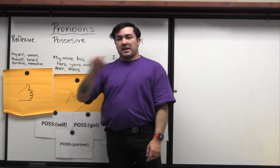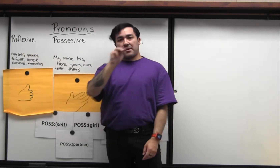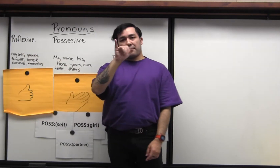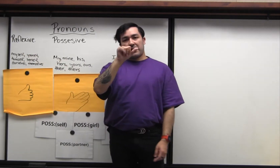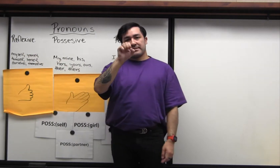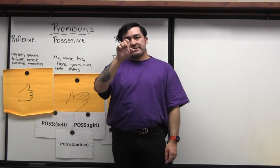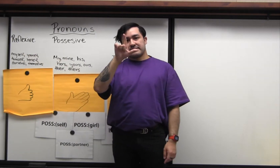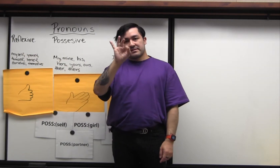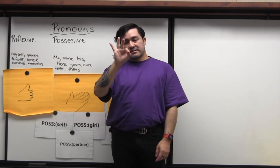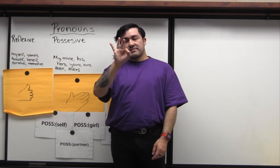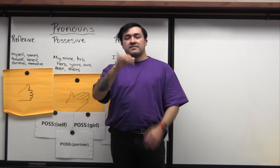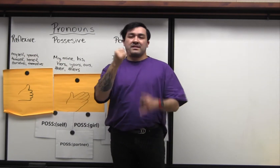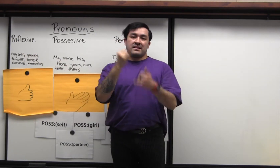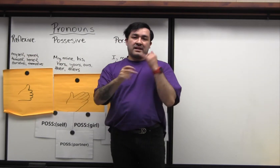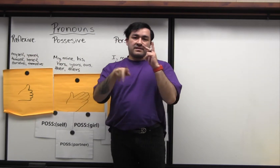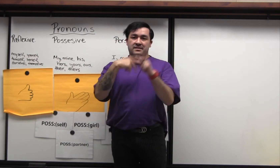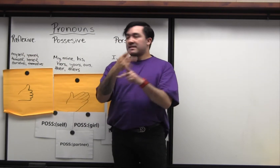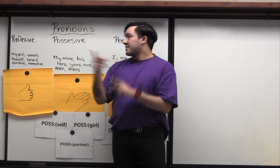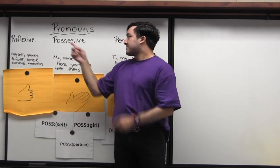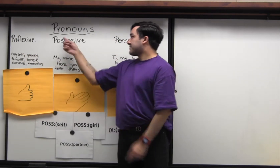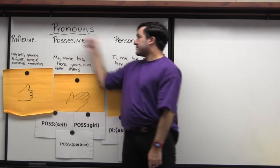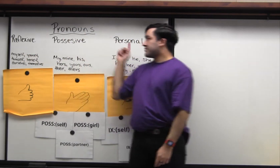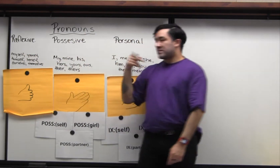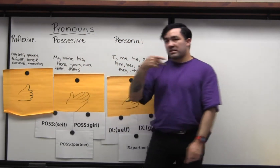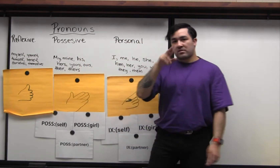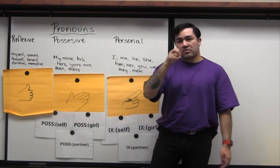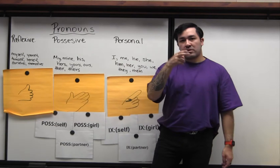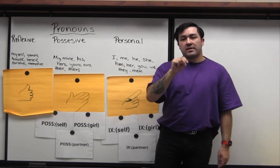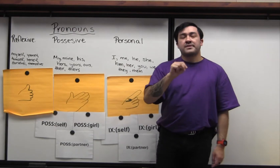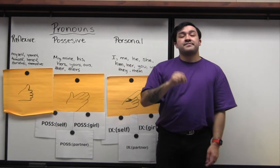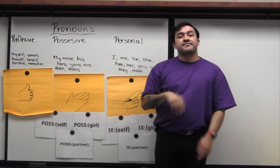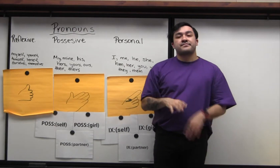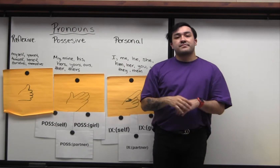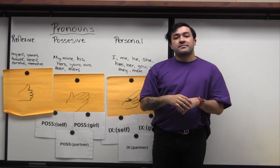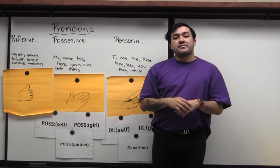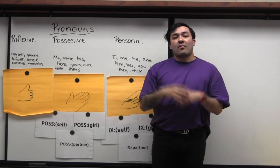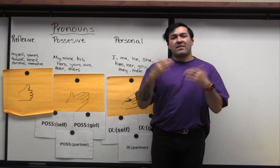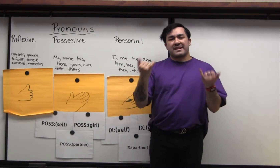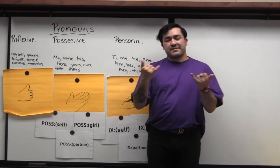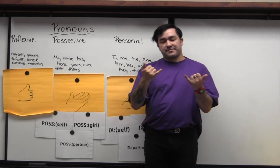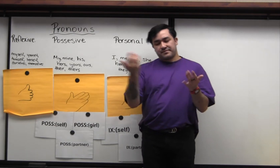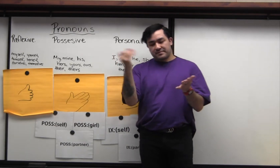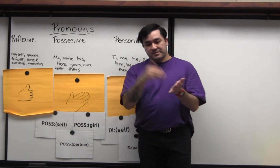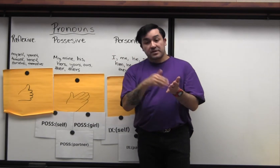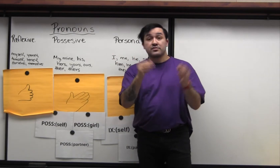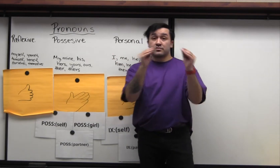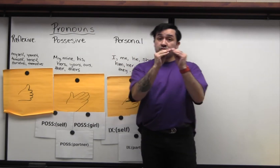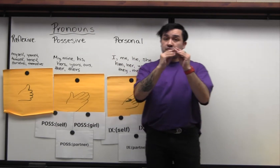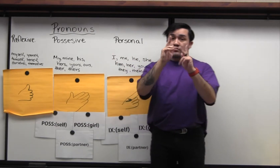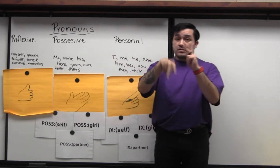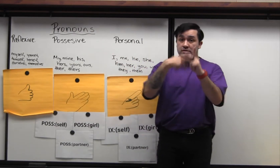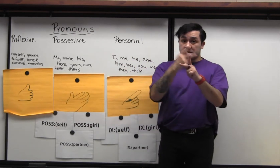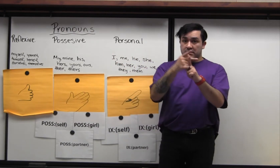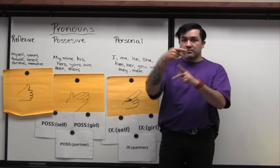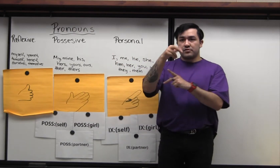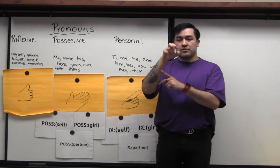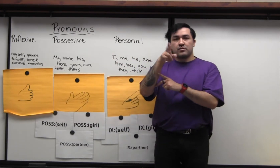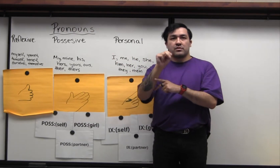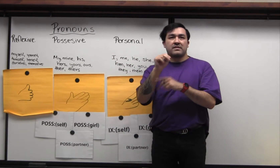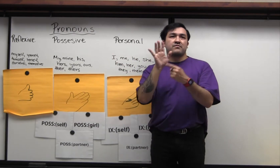you see them, you understand what the person is trying to convey with those pronouns. Now, again, there's more kinds